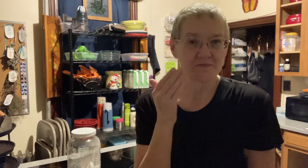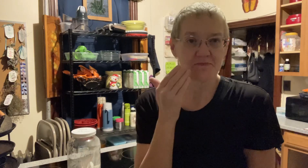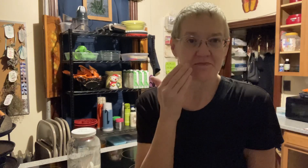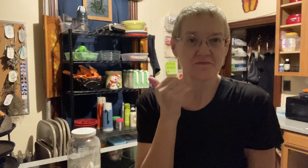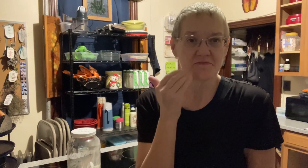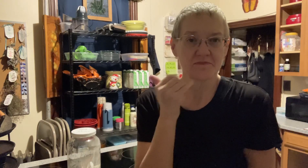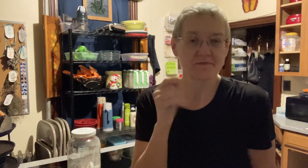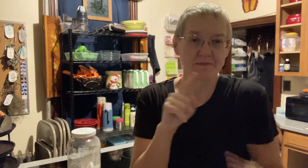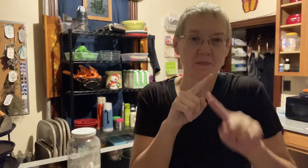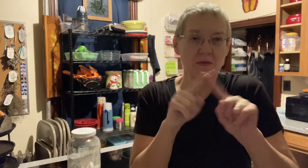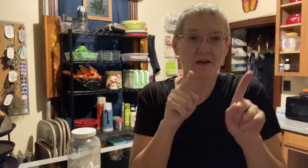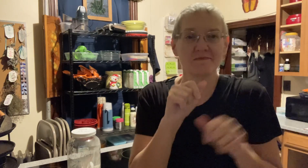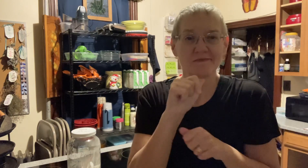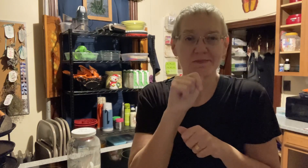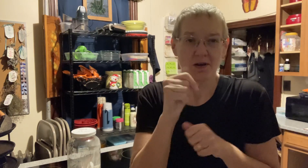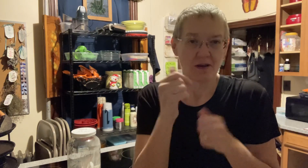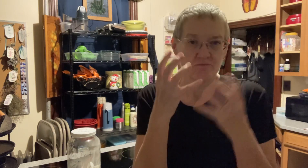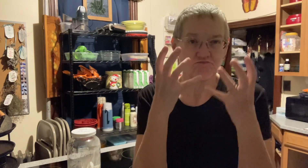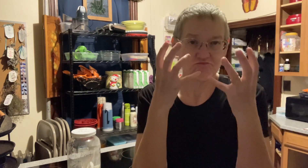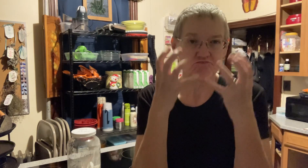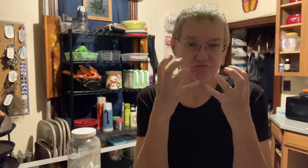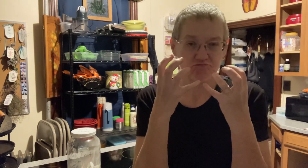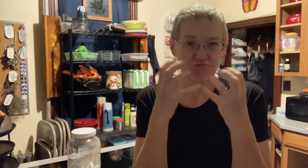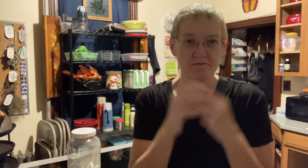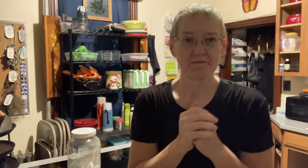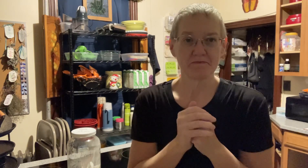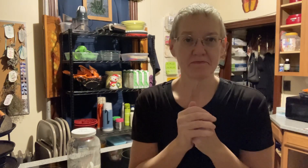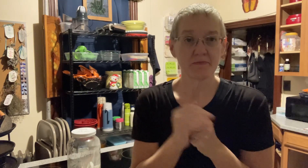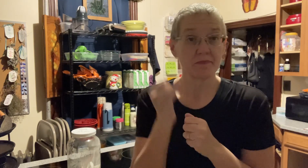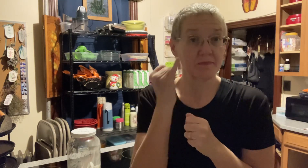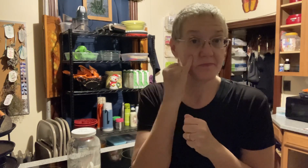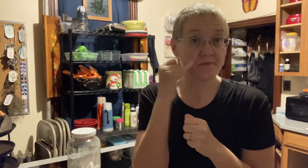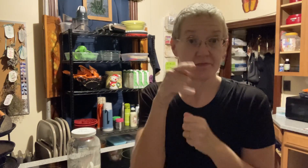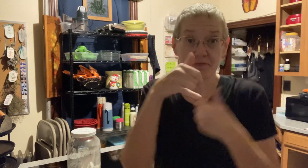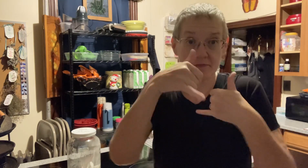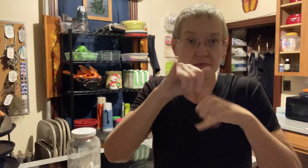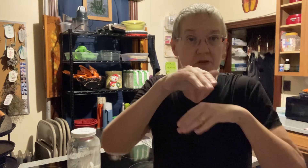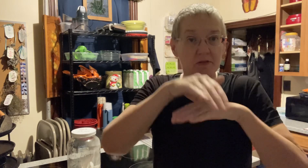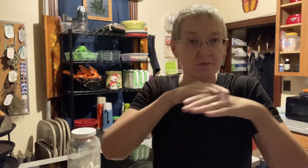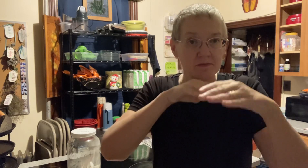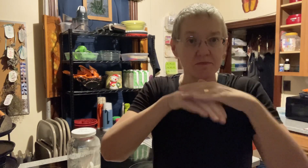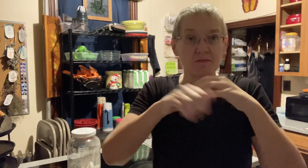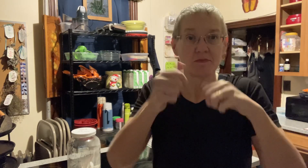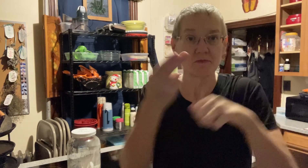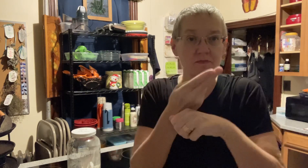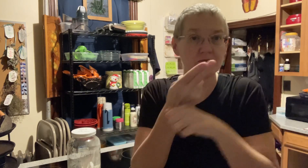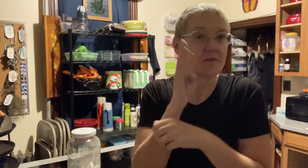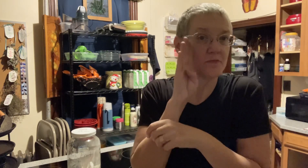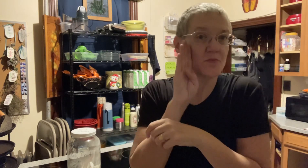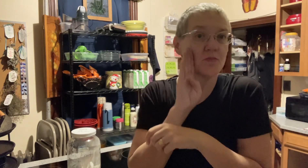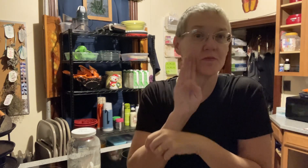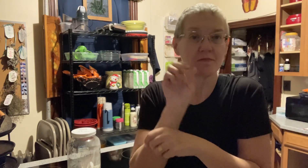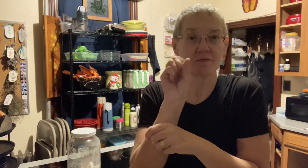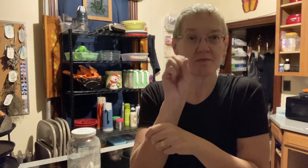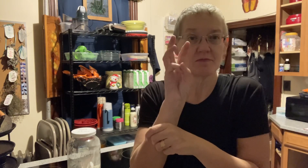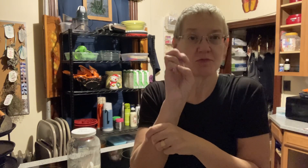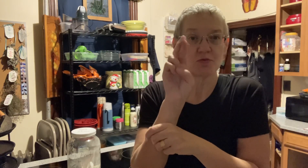I'm going to use this like brown sugar. It's just not going to have that dark color. Now, if you're still comfortable using